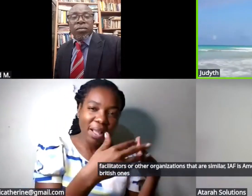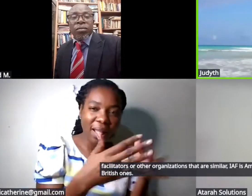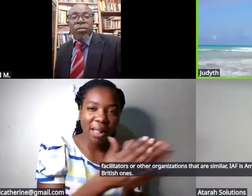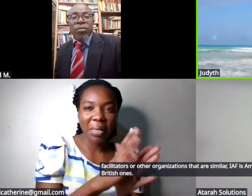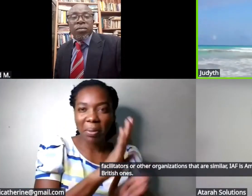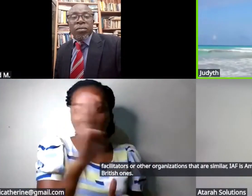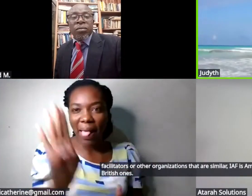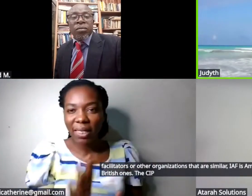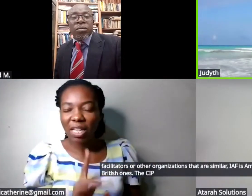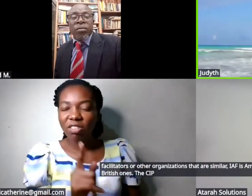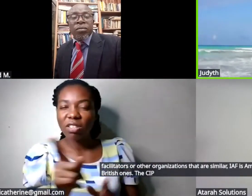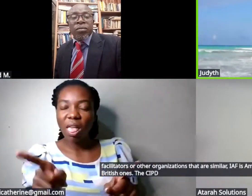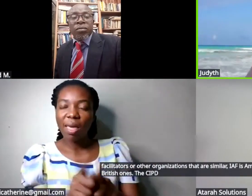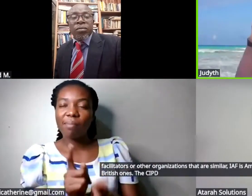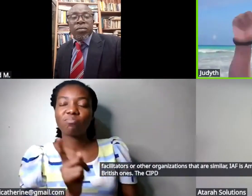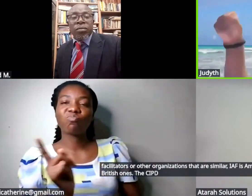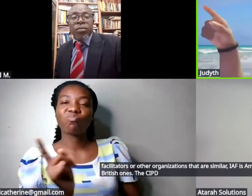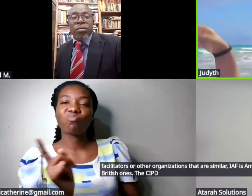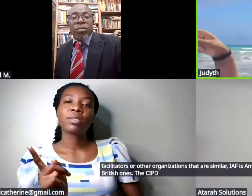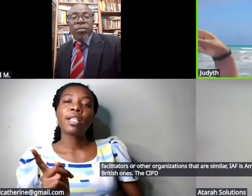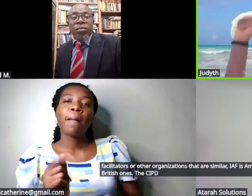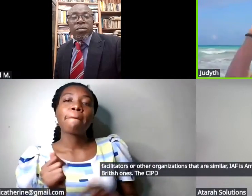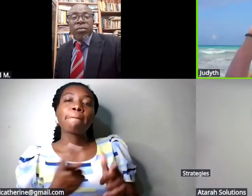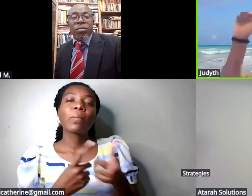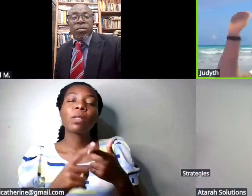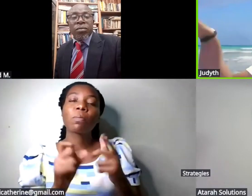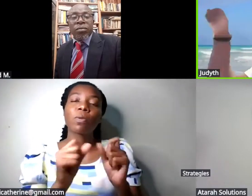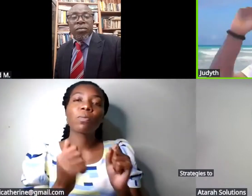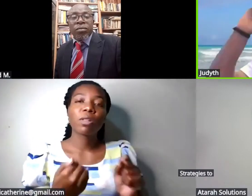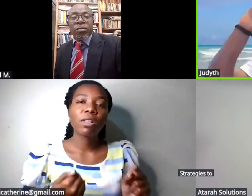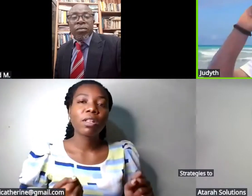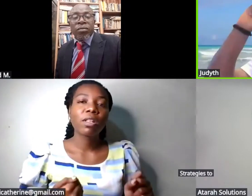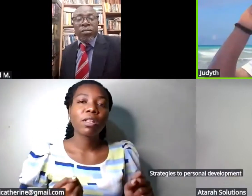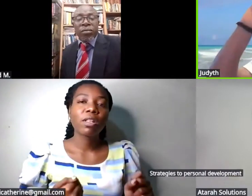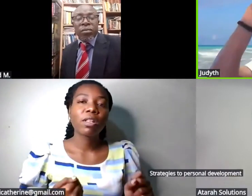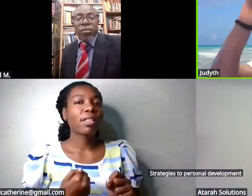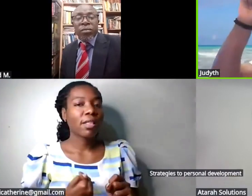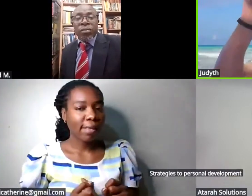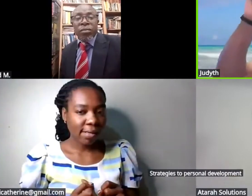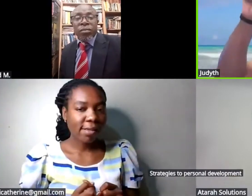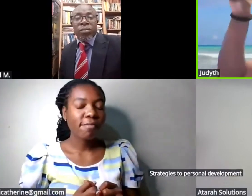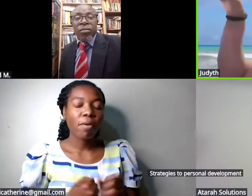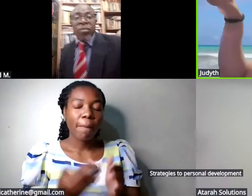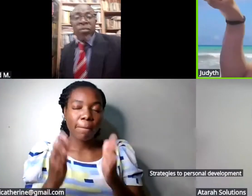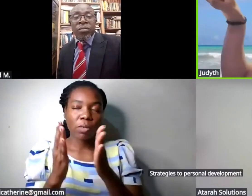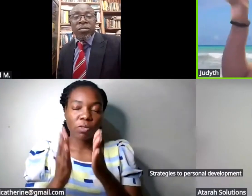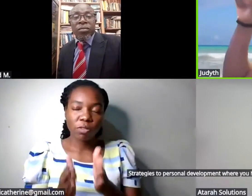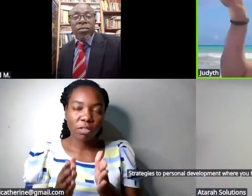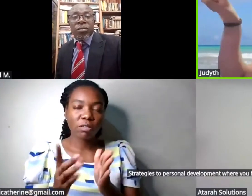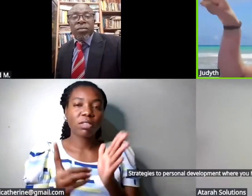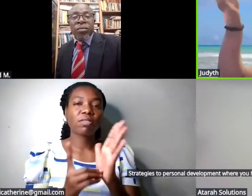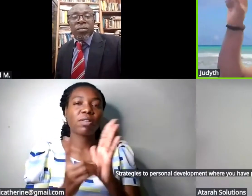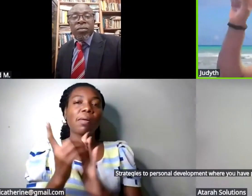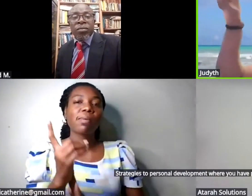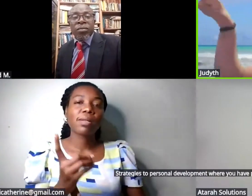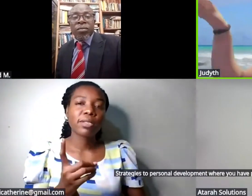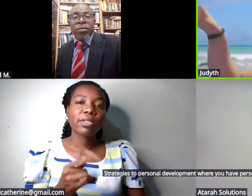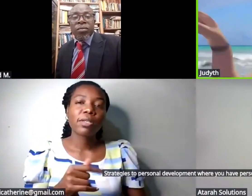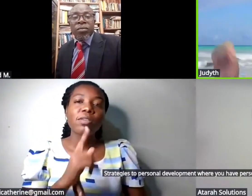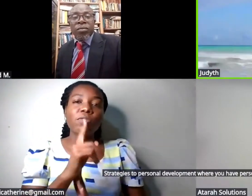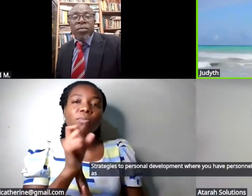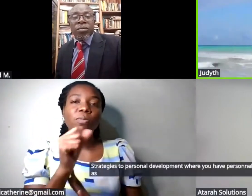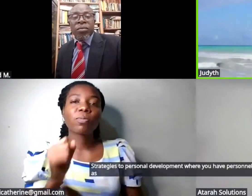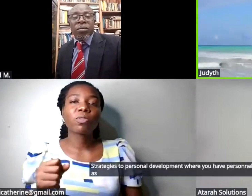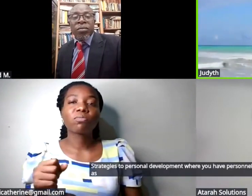CIPD, Chartered Institute of Personnel Development, where you have personnel, you can specialize as an